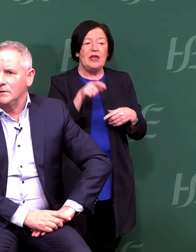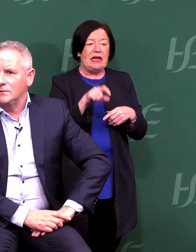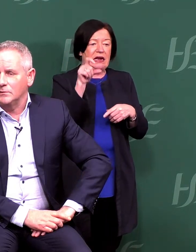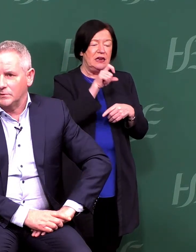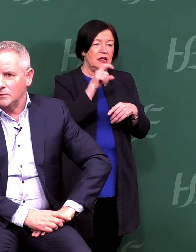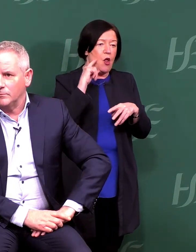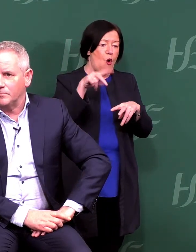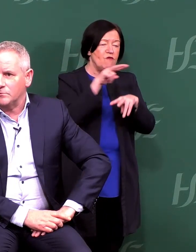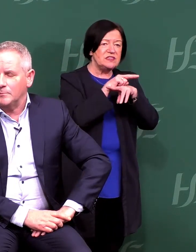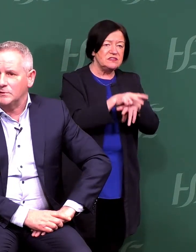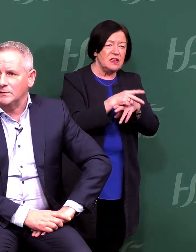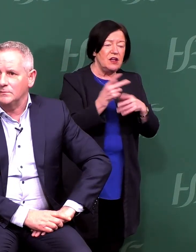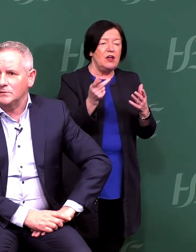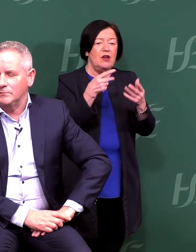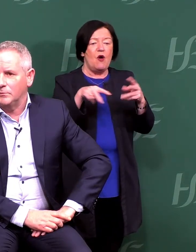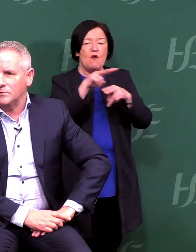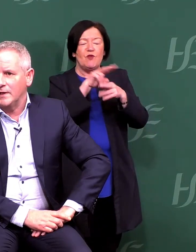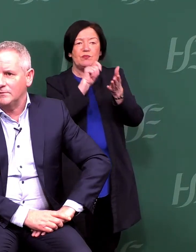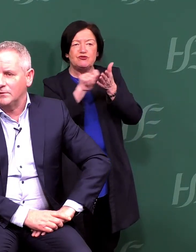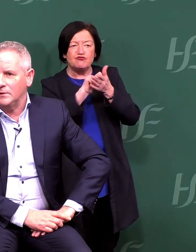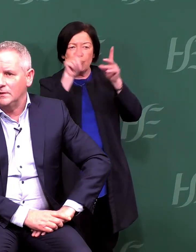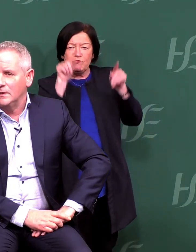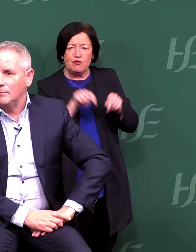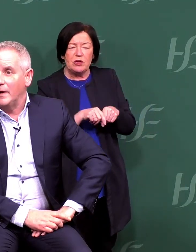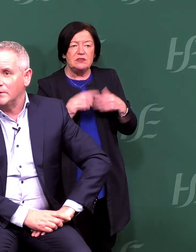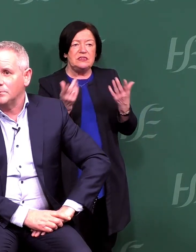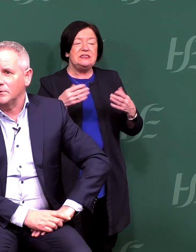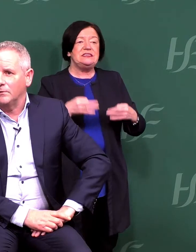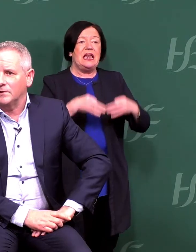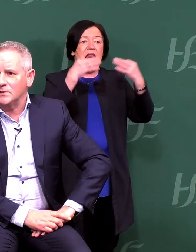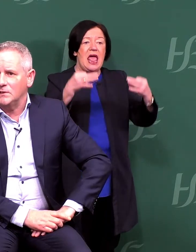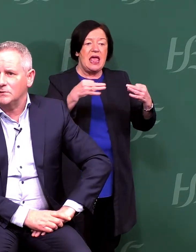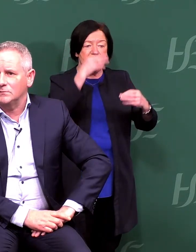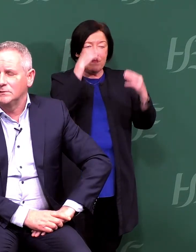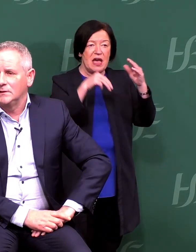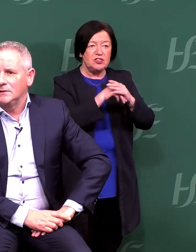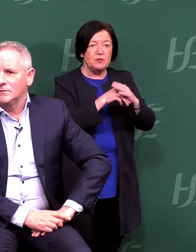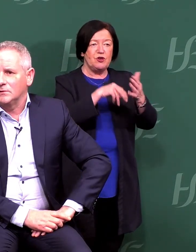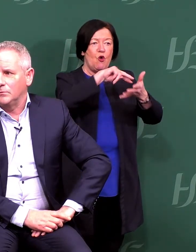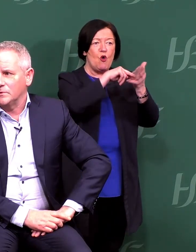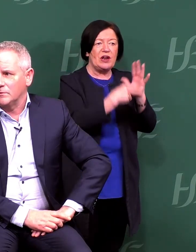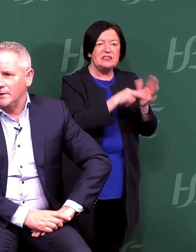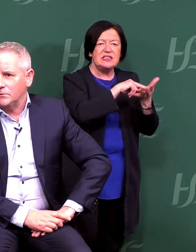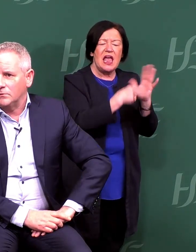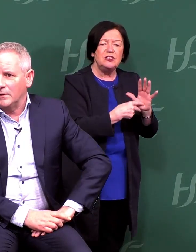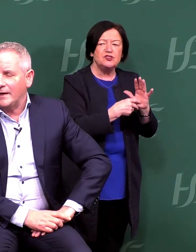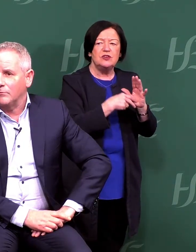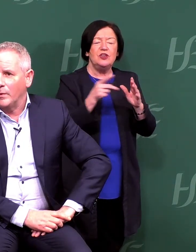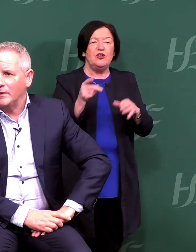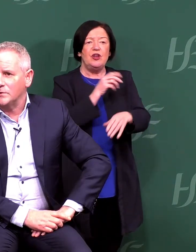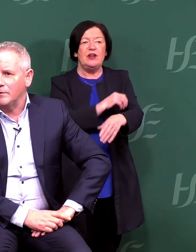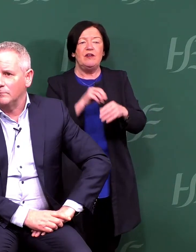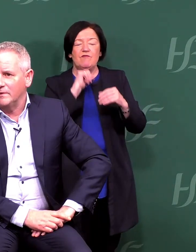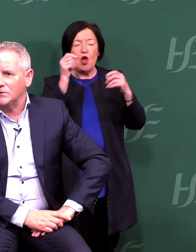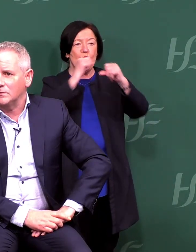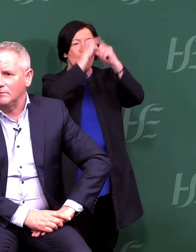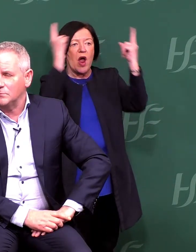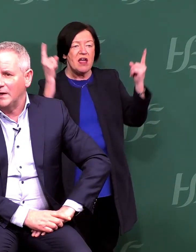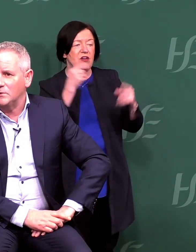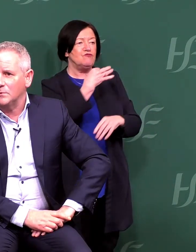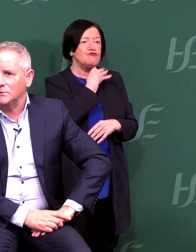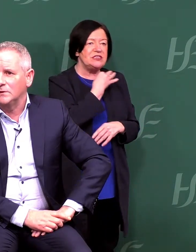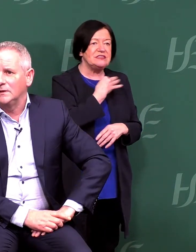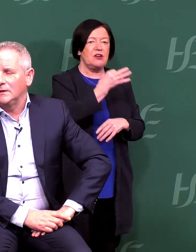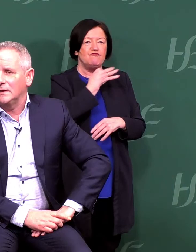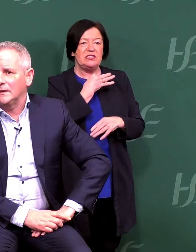oversight, some of it was over prescription, some of it was related to the management and organisation, Some of it was issued to a lack of awareness around risk and